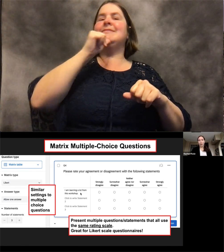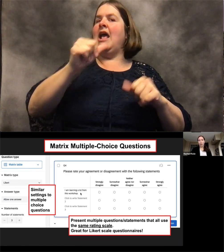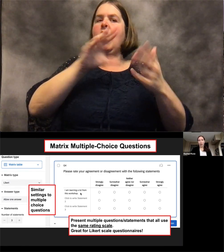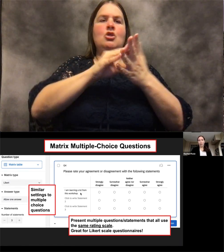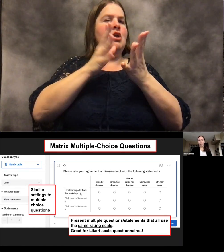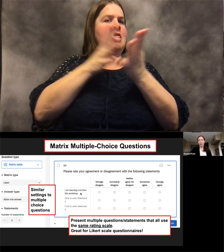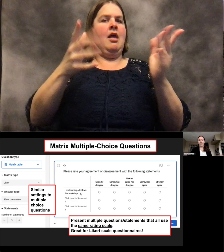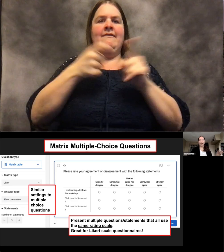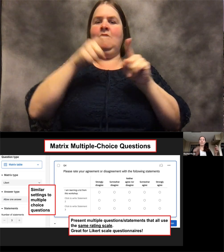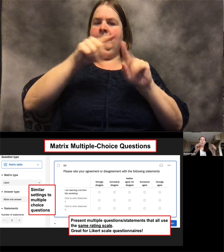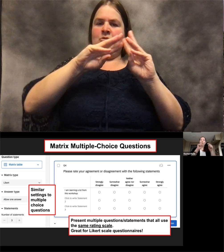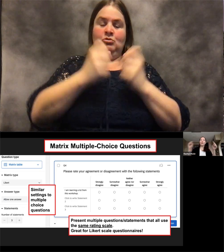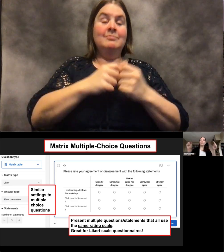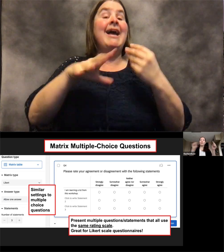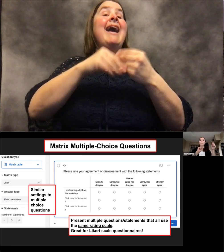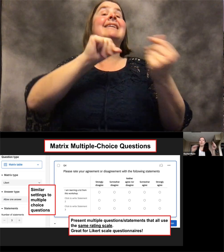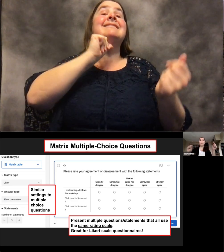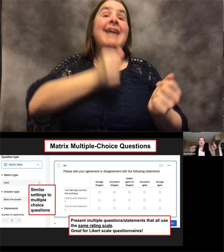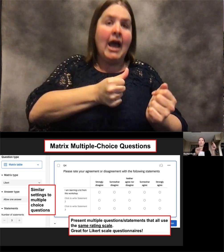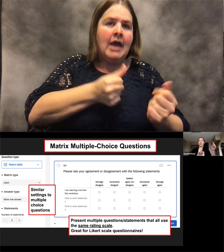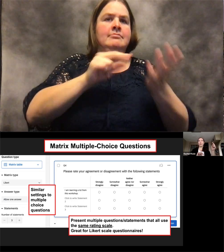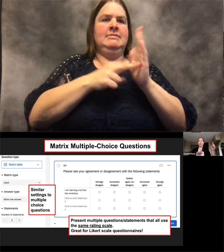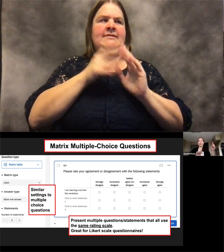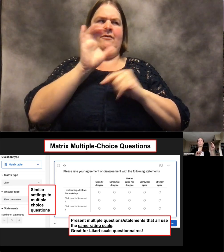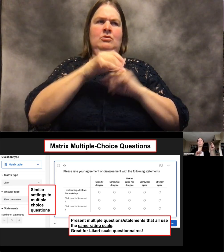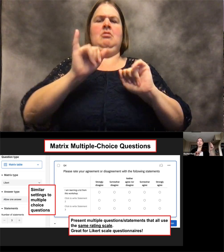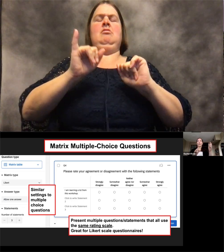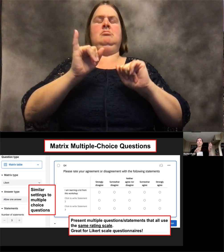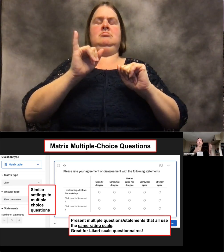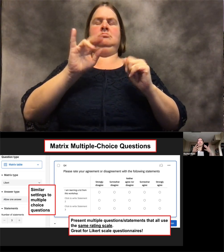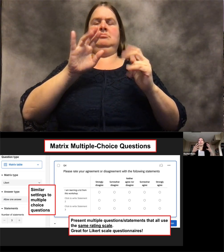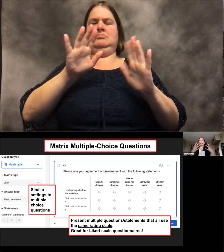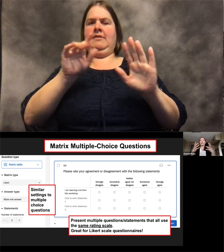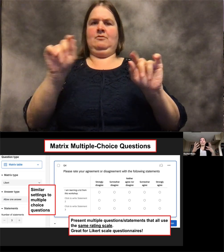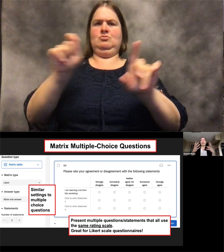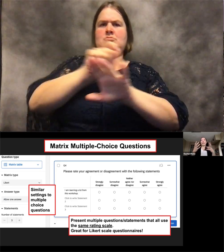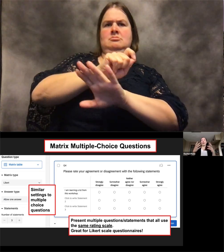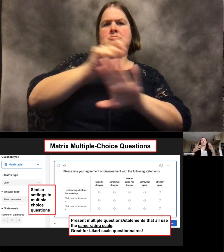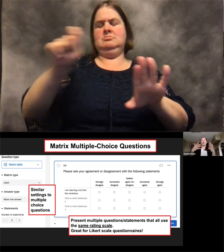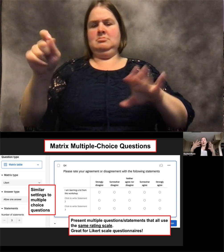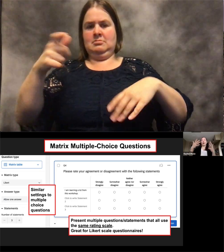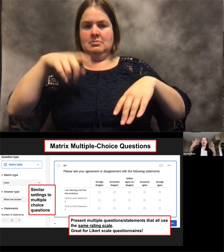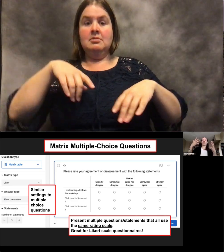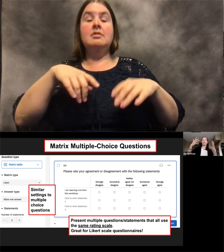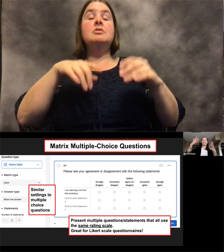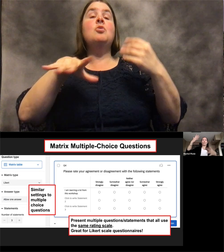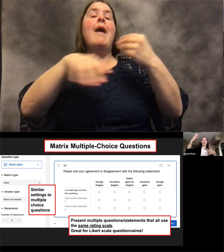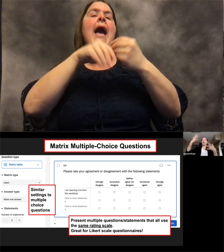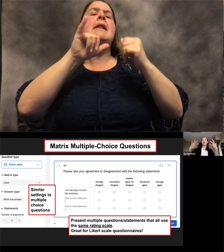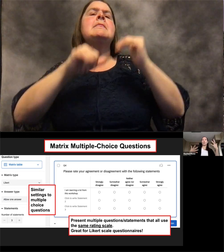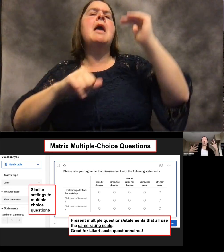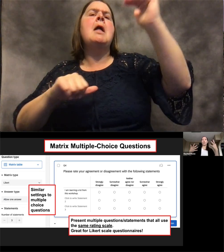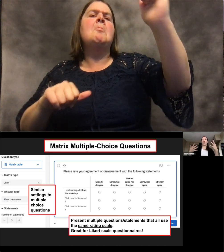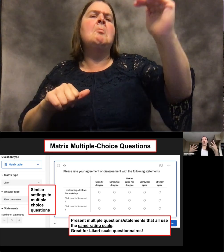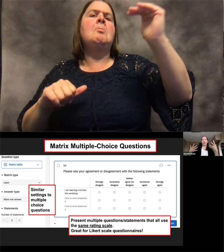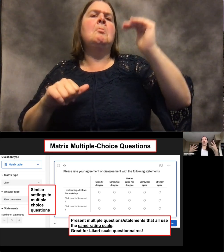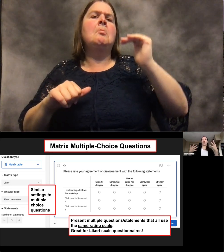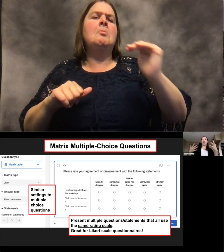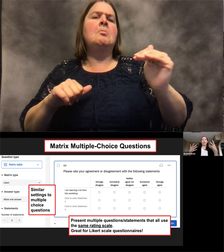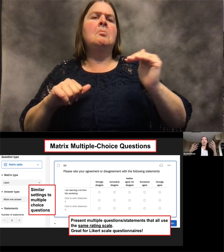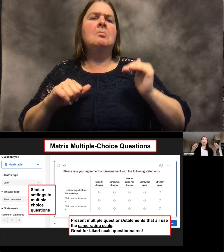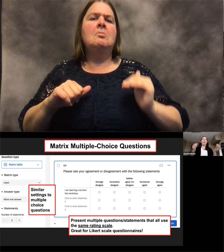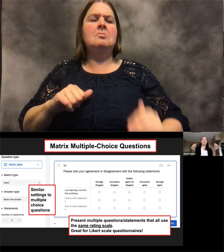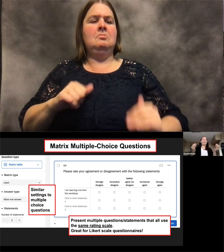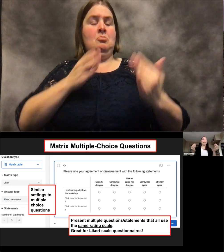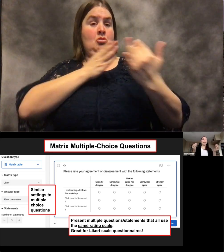from this workshop. And so having a few of those basically indicate along like similar